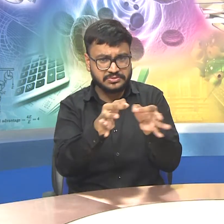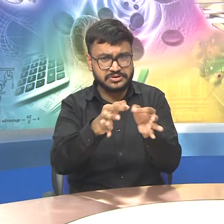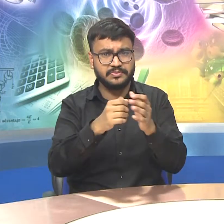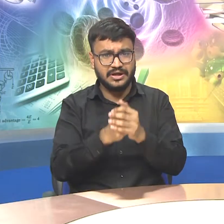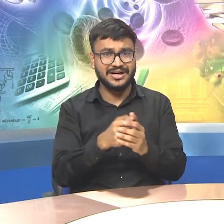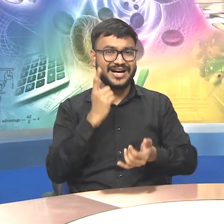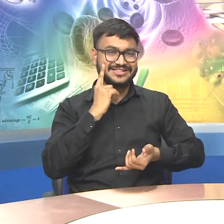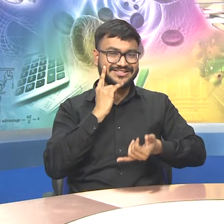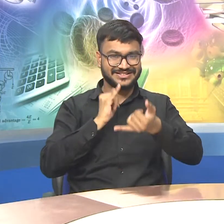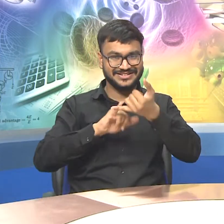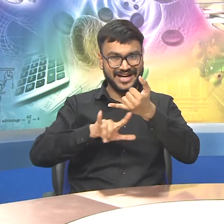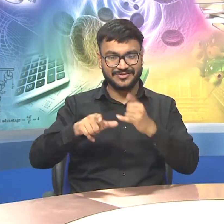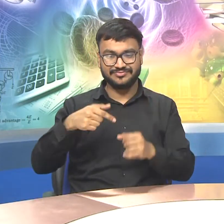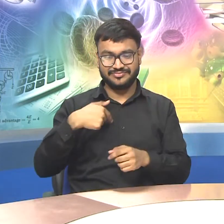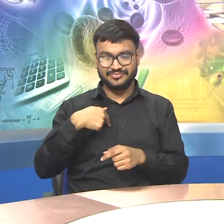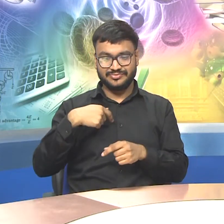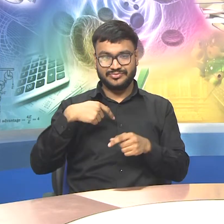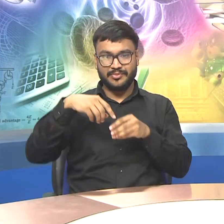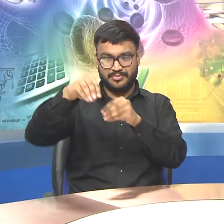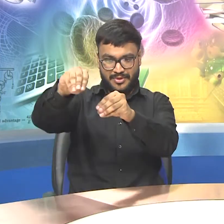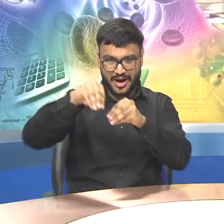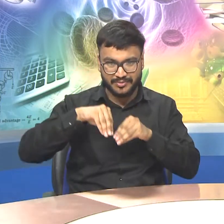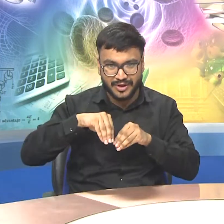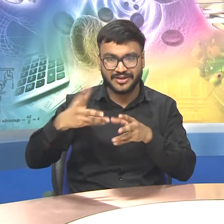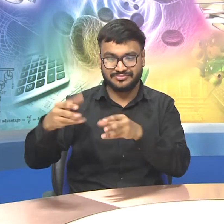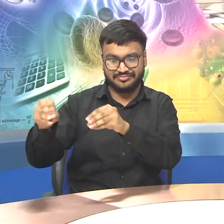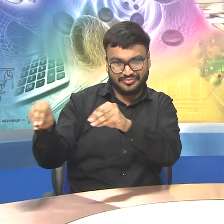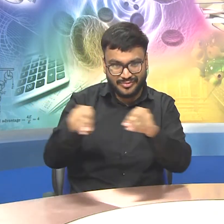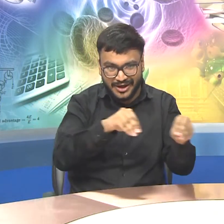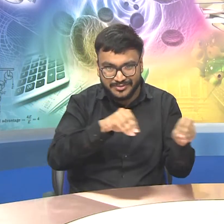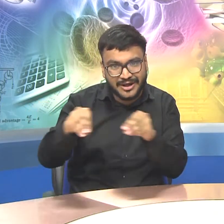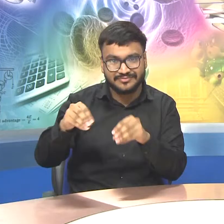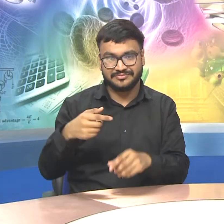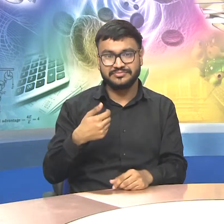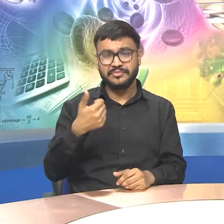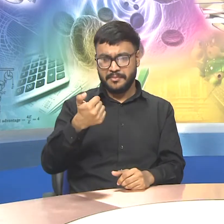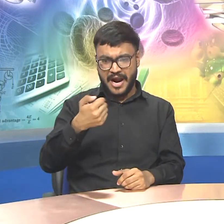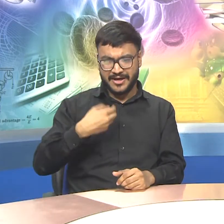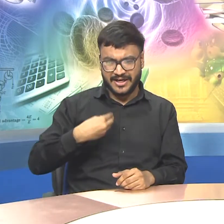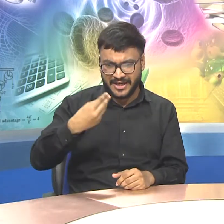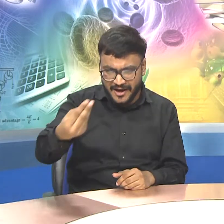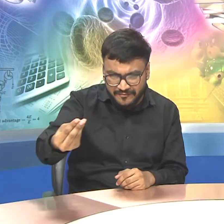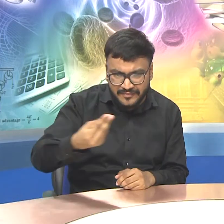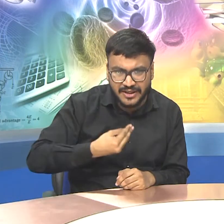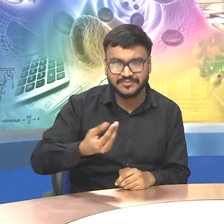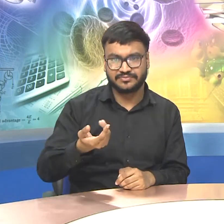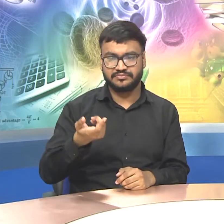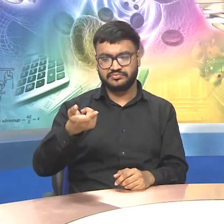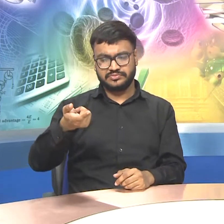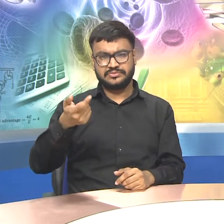When comparing with English, it is important to mention who is helping